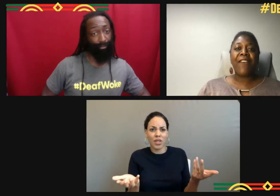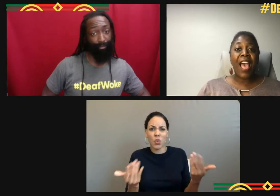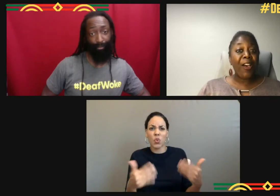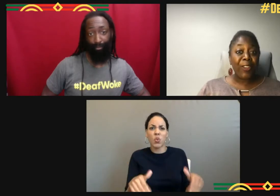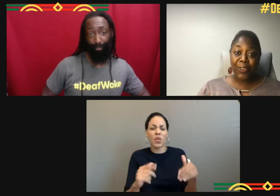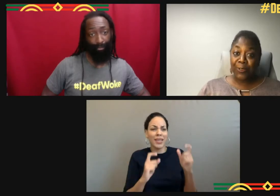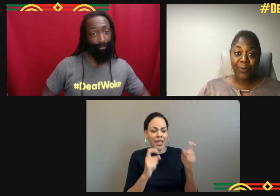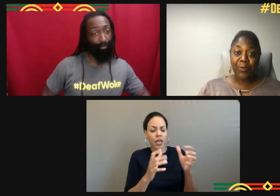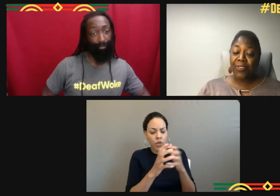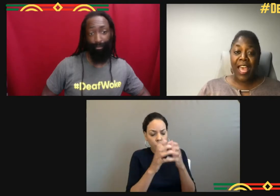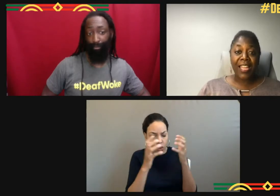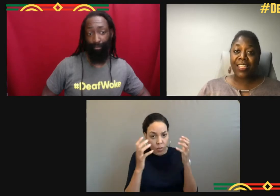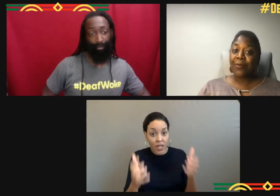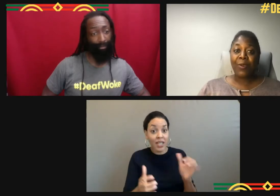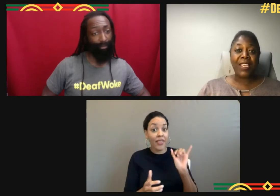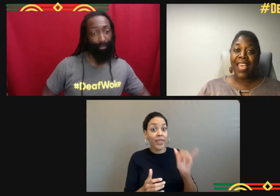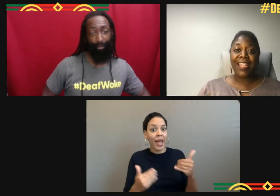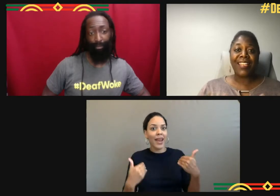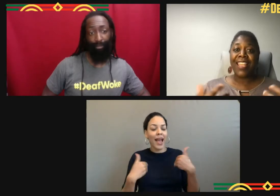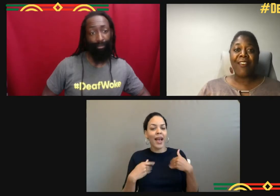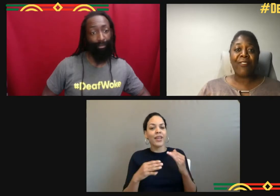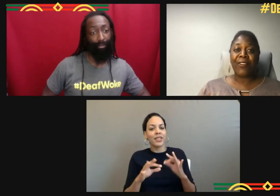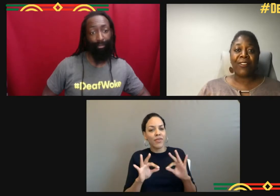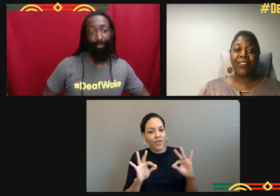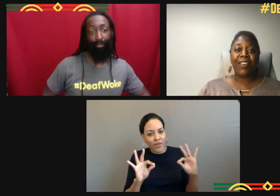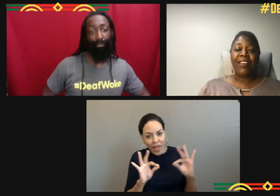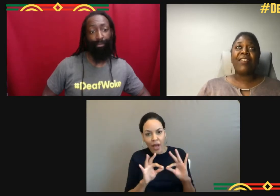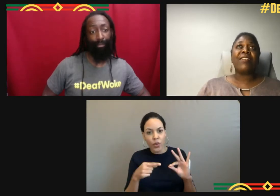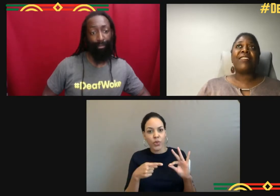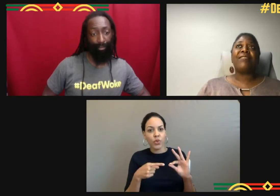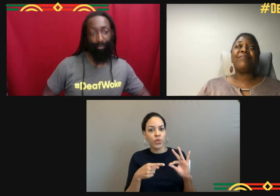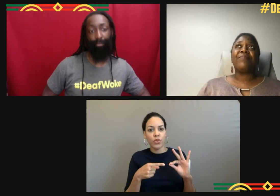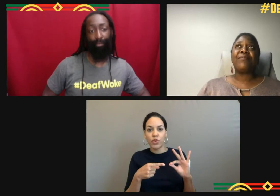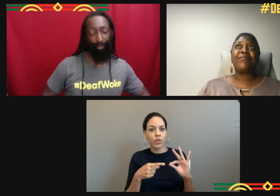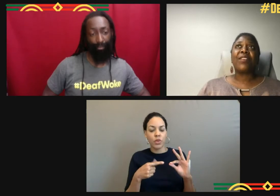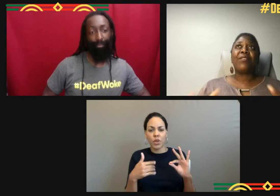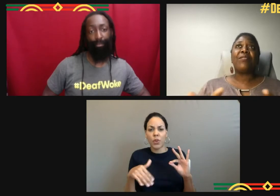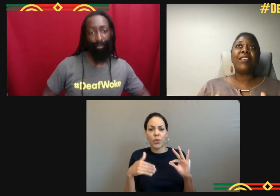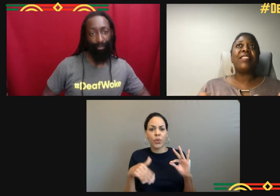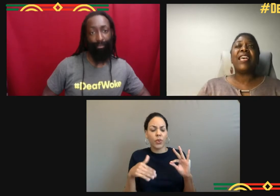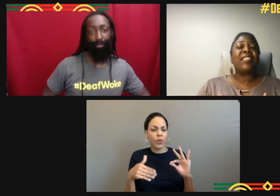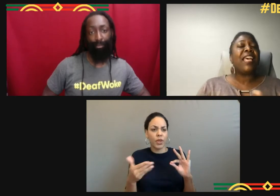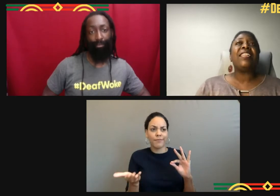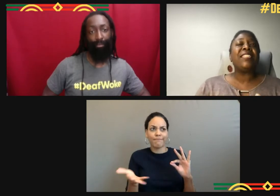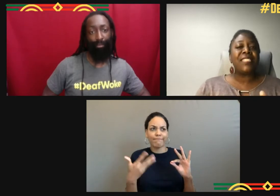has value that we can never,